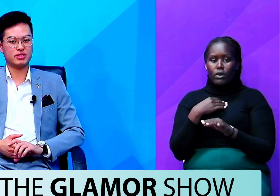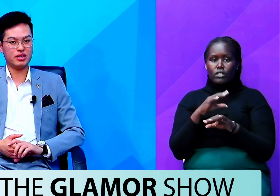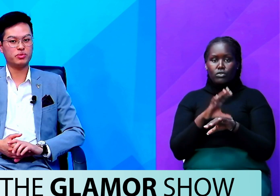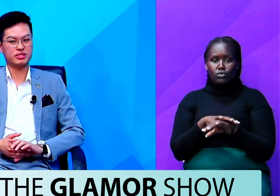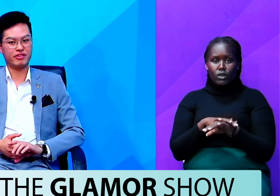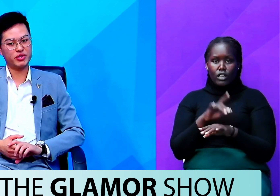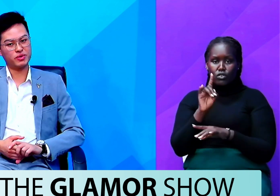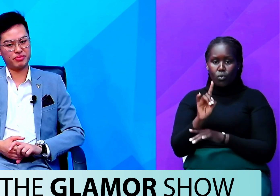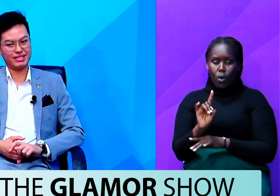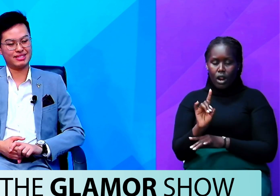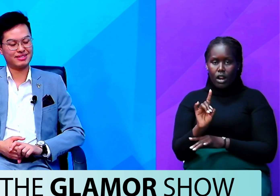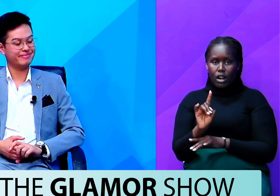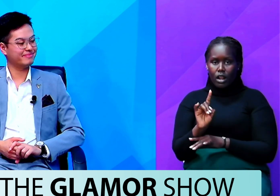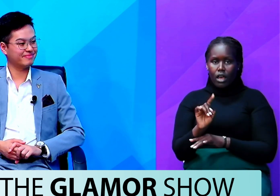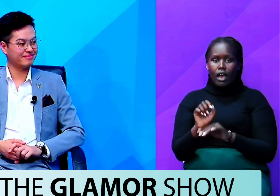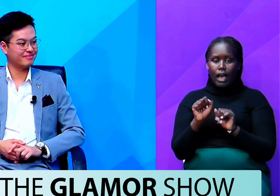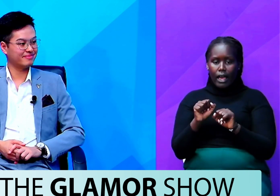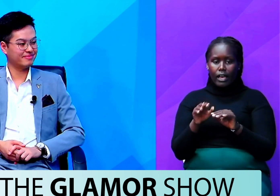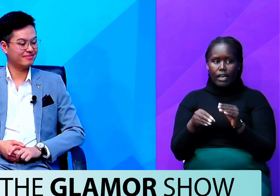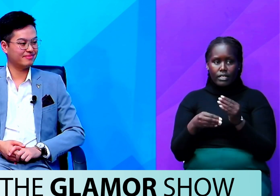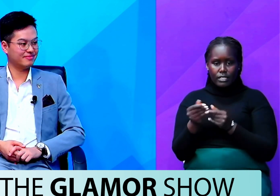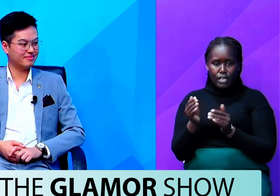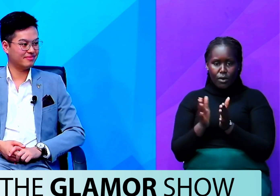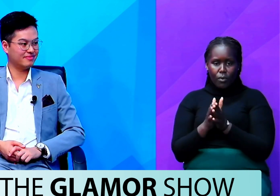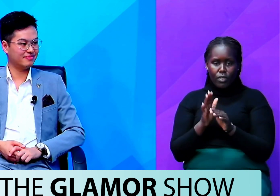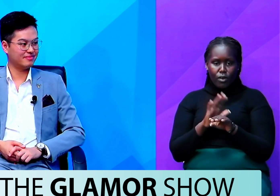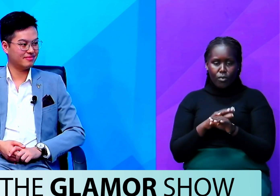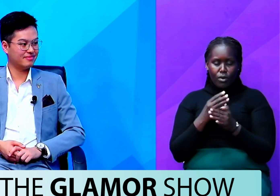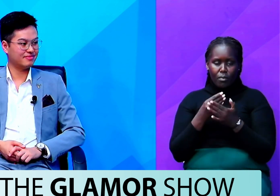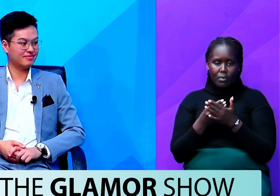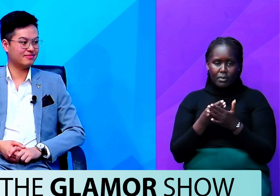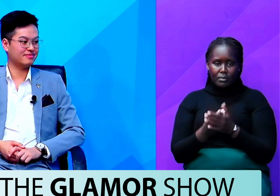also sell with a very good price.